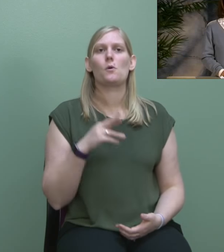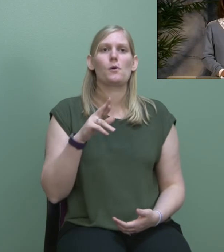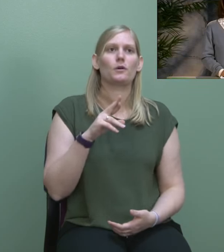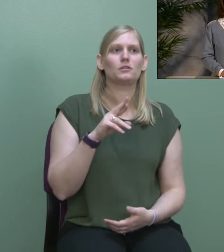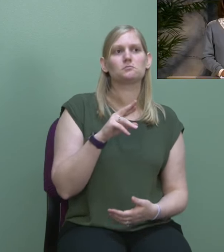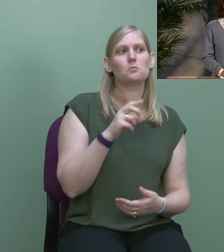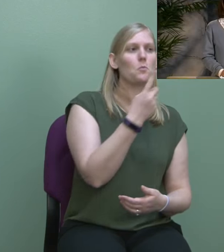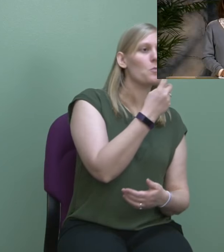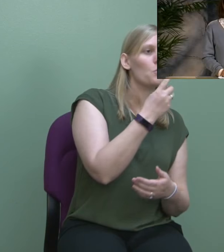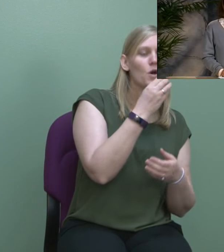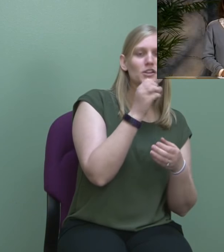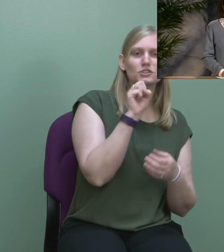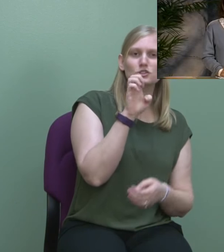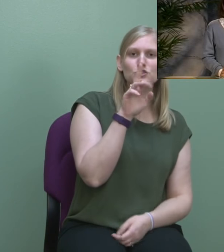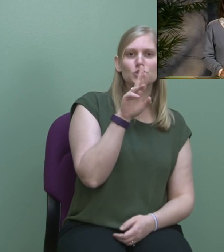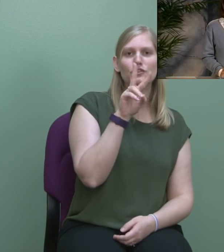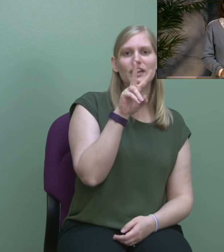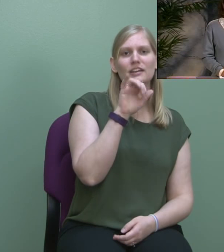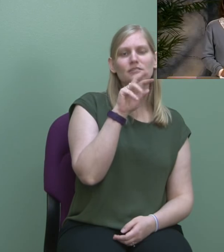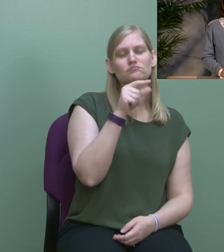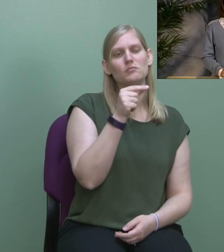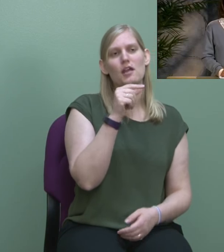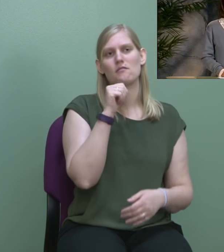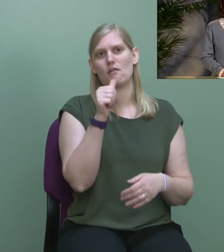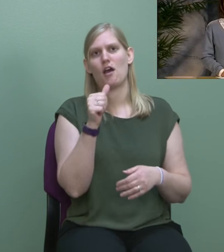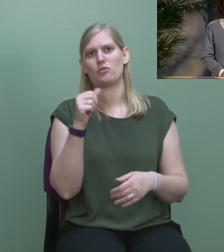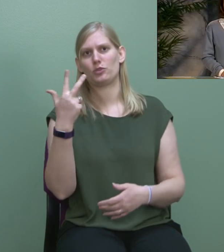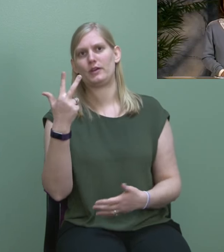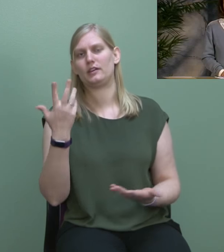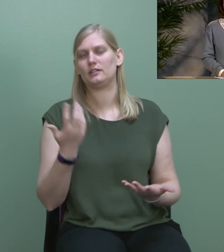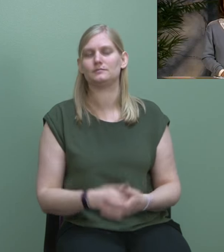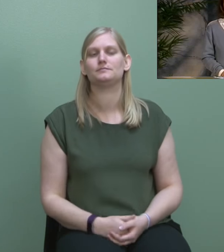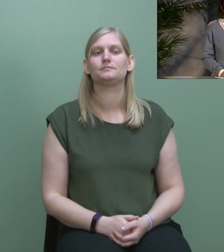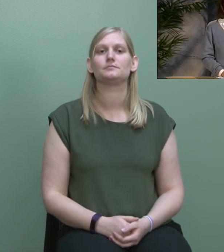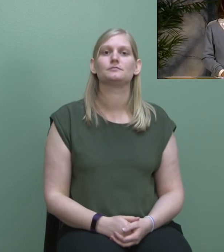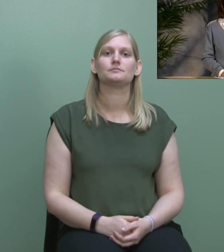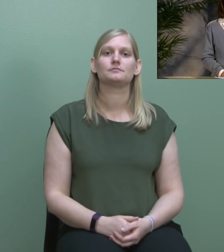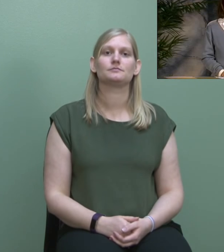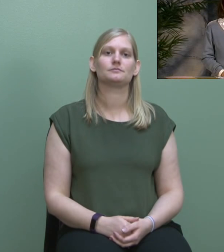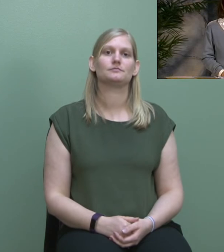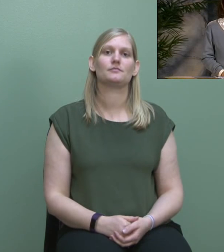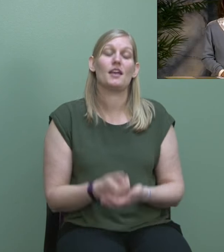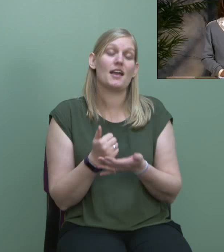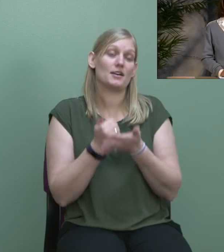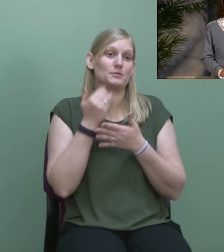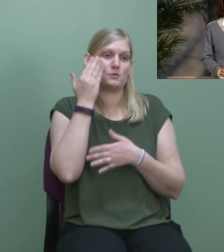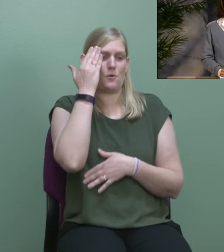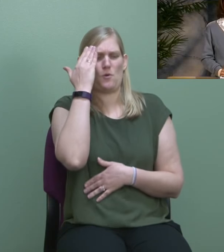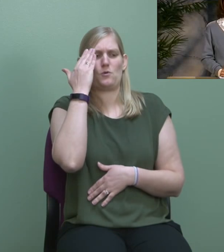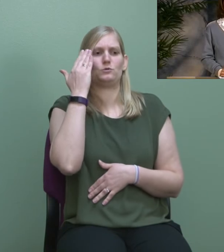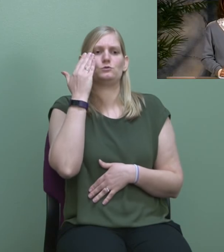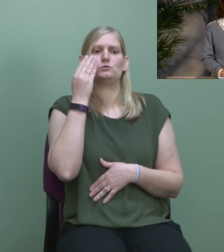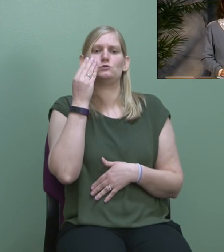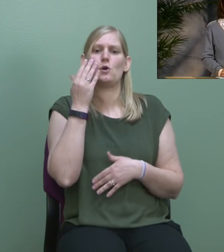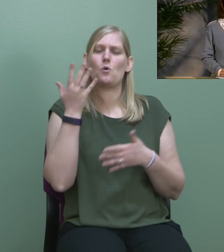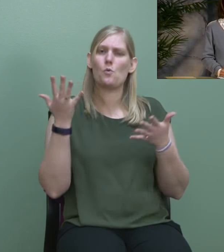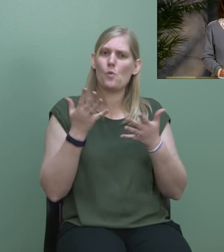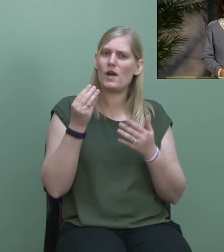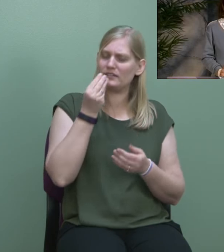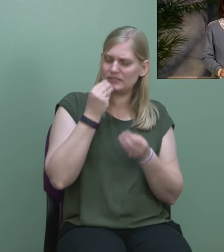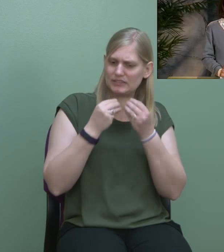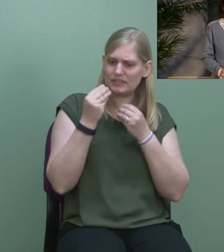And it's actually quite refreshing to know what you're eating and to recognize that you are feeding your body fuel